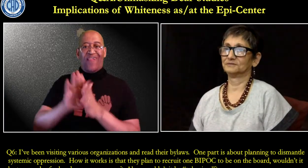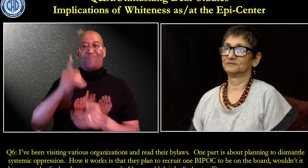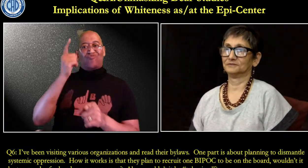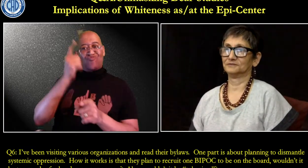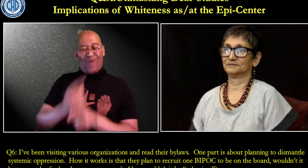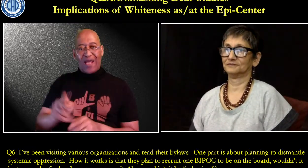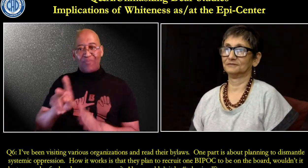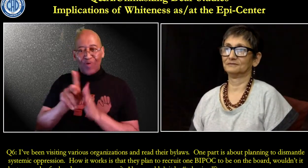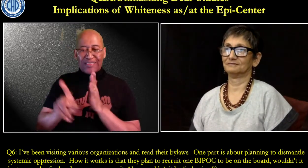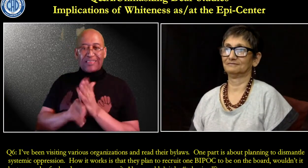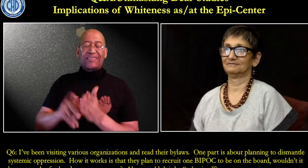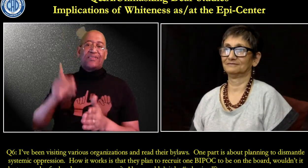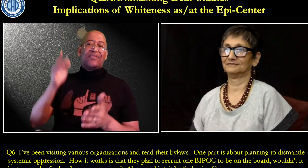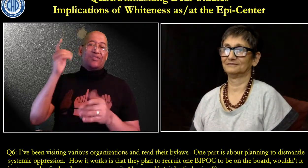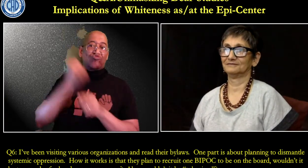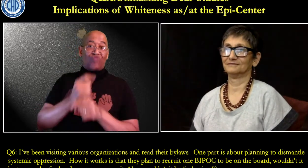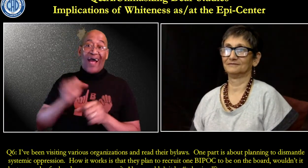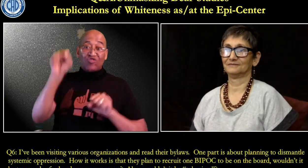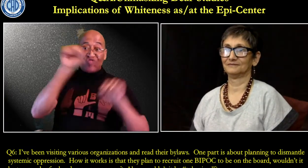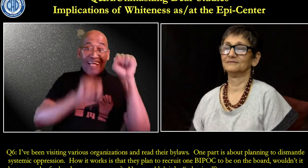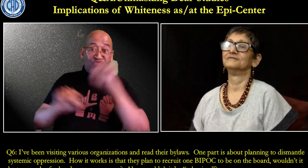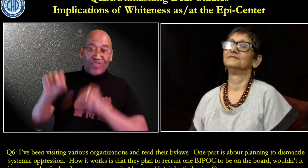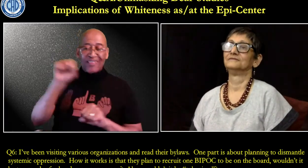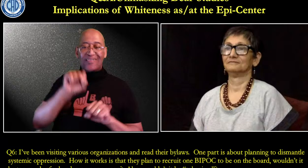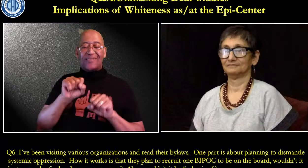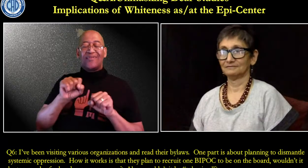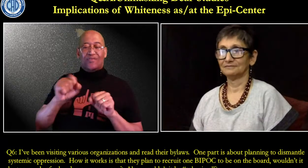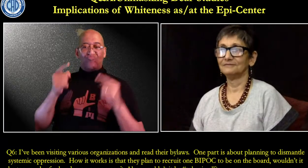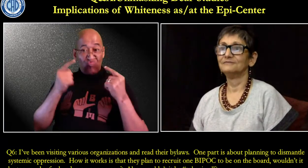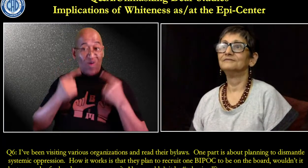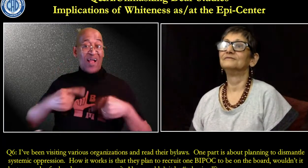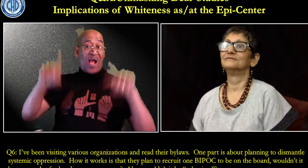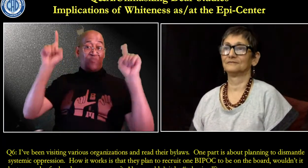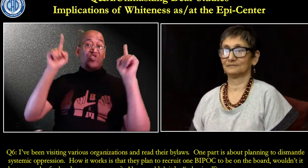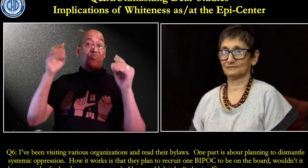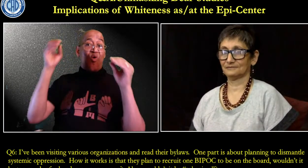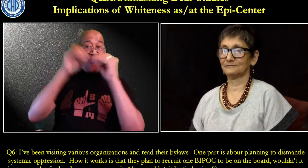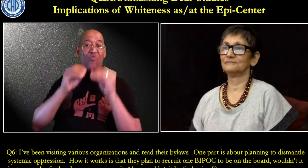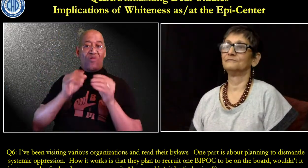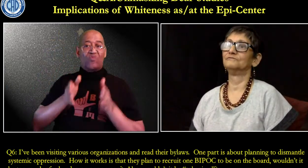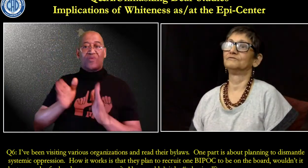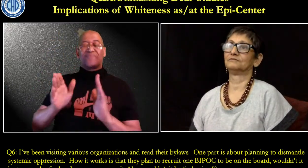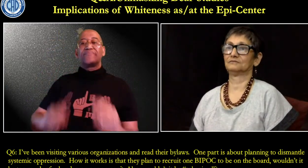that happen now. It really will help develop better policies,